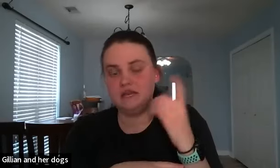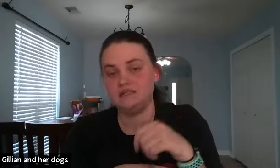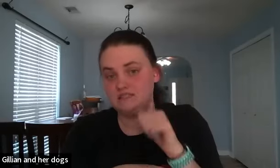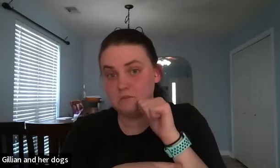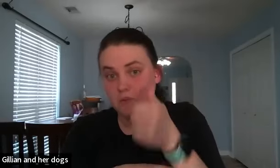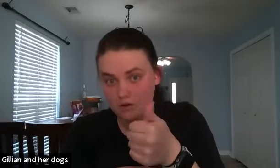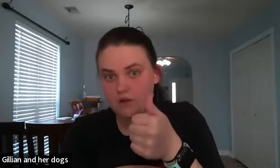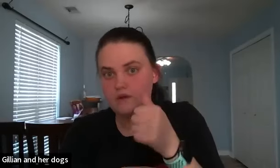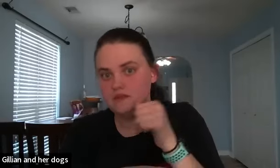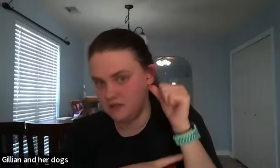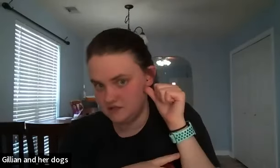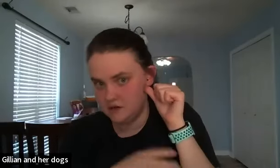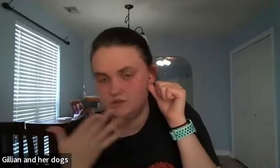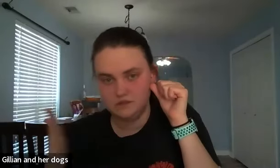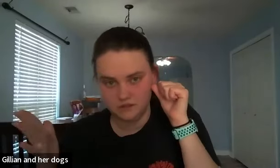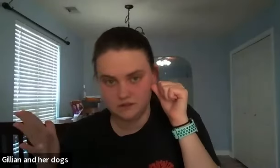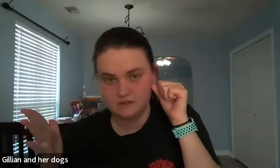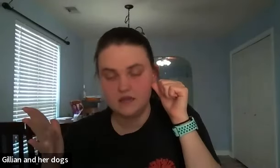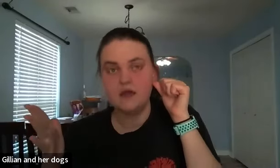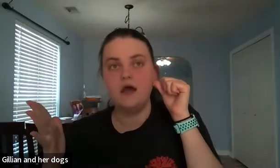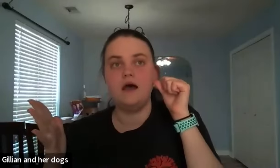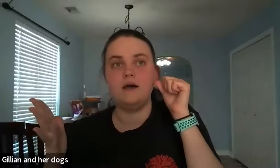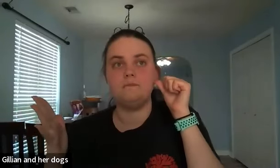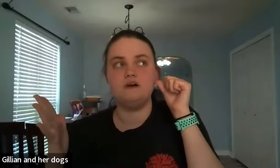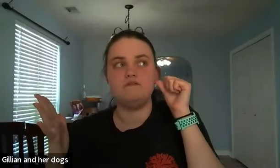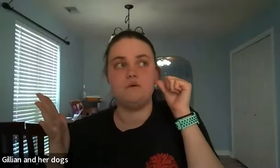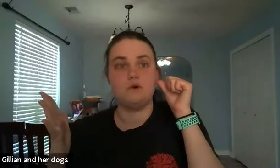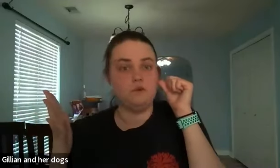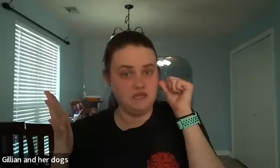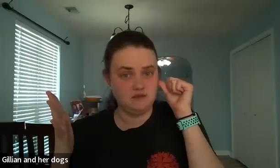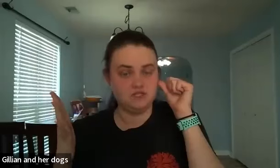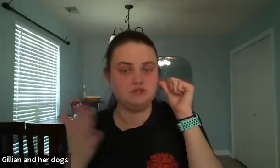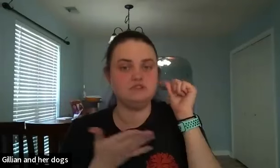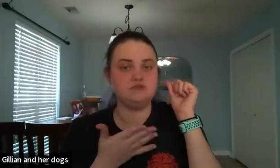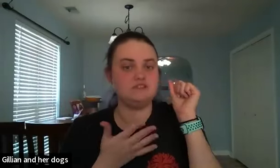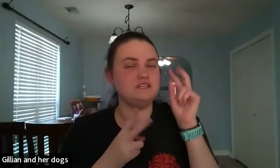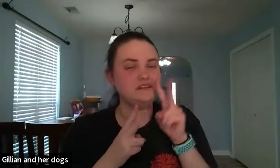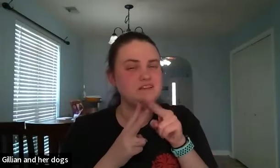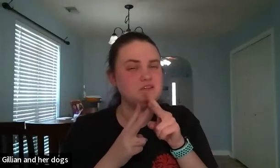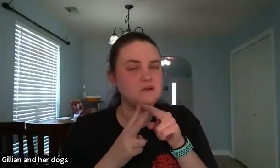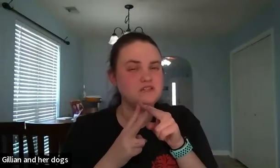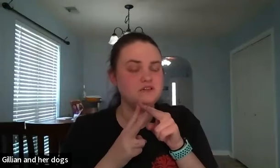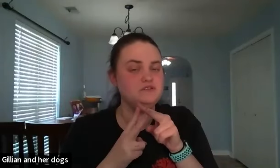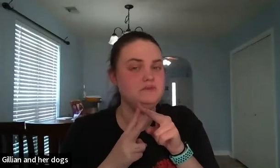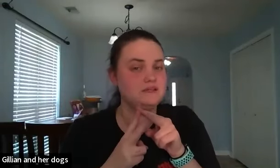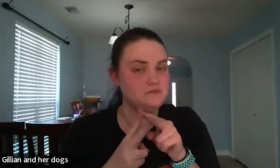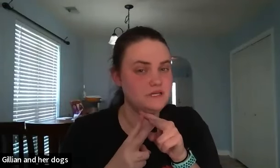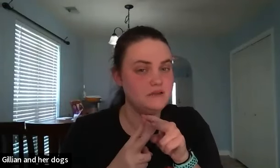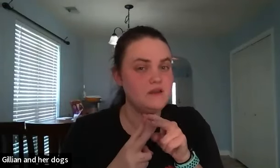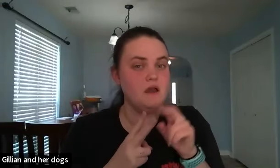it's tomorrow and then yesterday, which we learned. But for week, what you'll do is there's technically two ways you can do next week. I'm